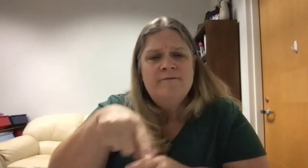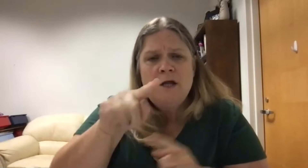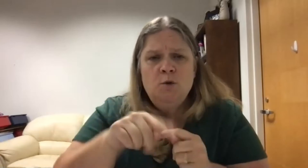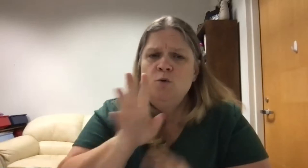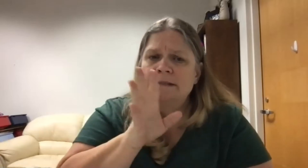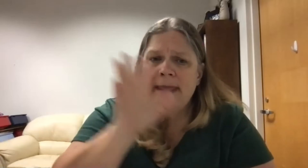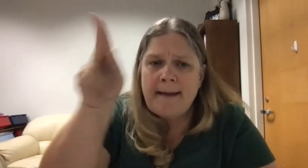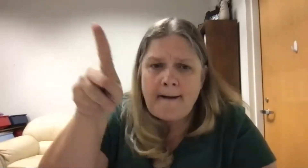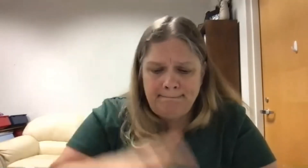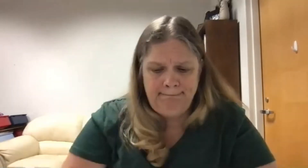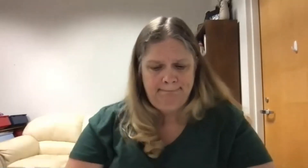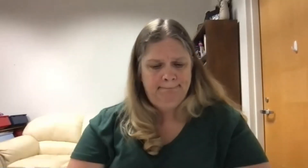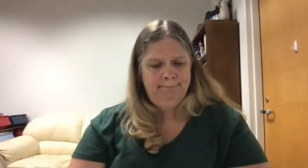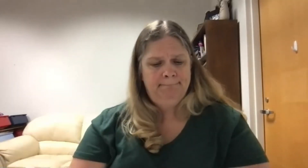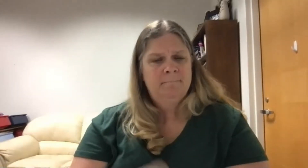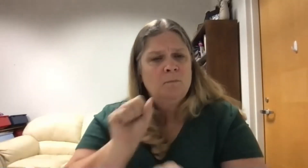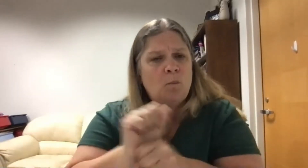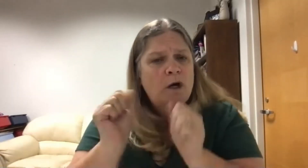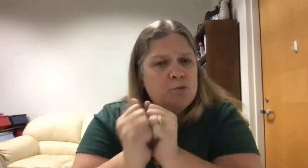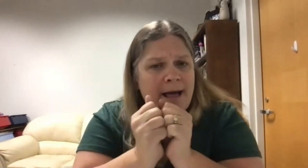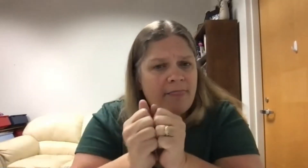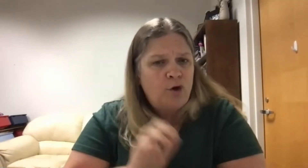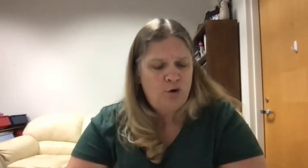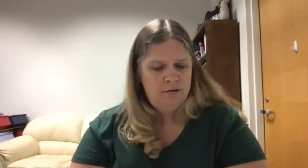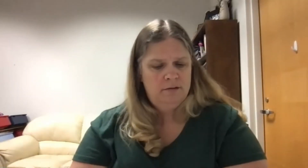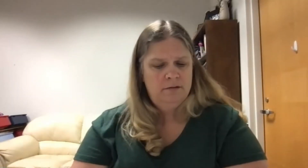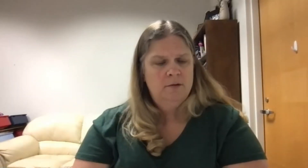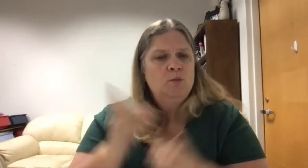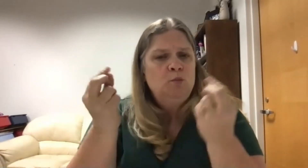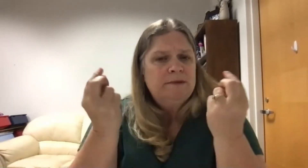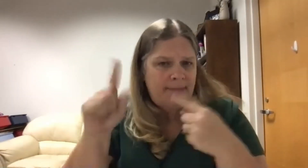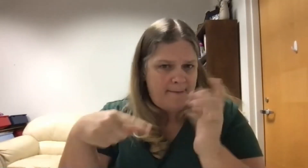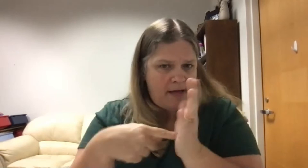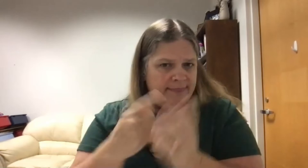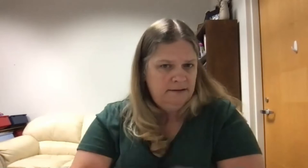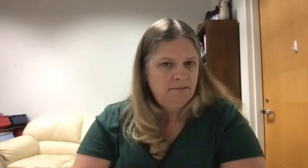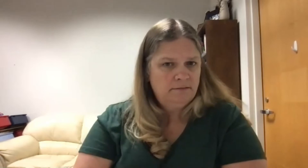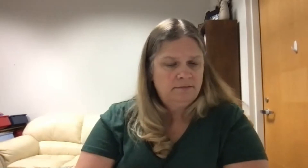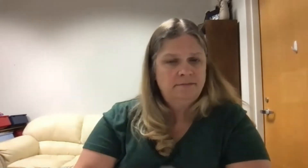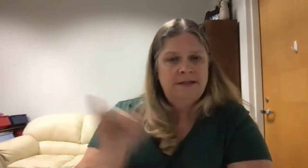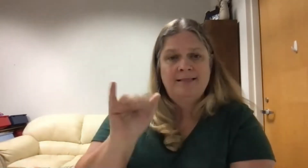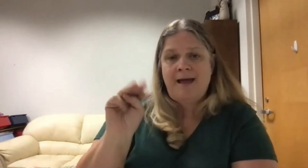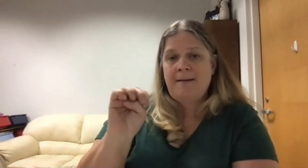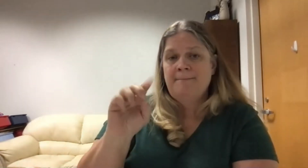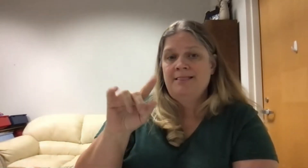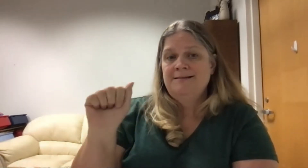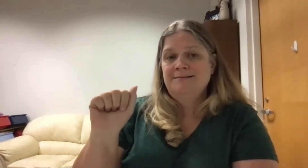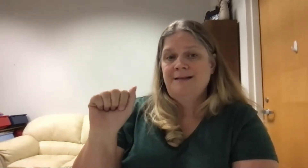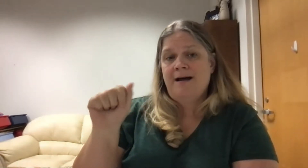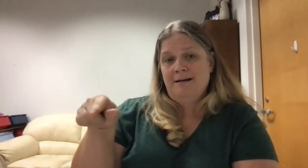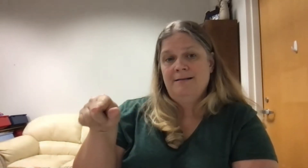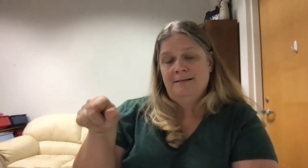to roll up those sleeves and speak up. Work together. Do something about